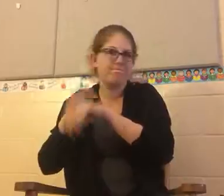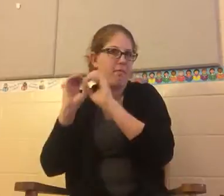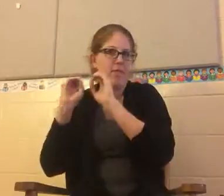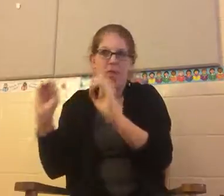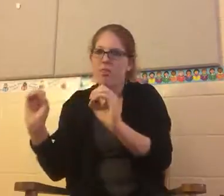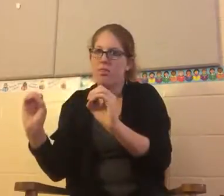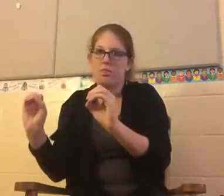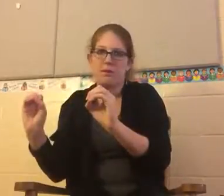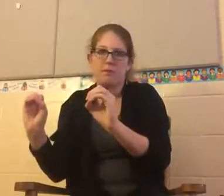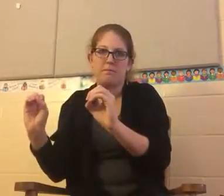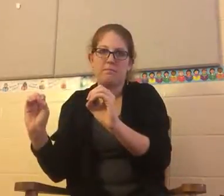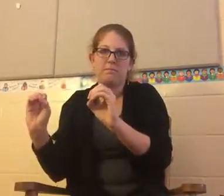Without an atmosphere,